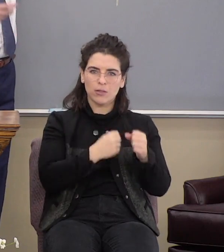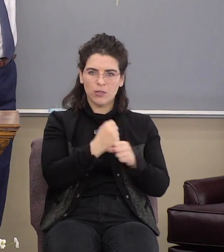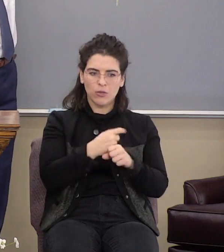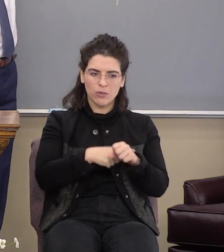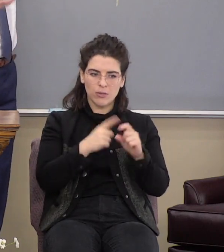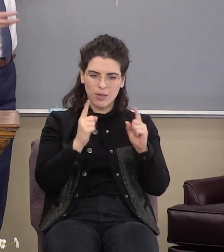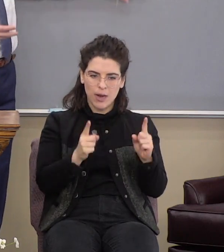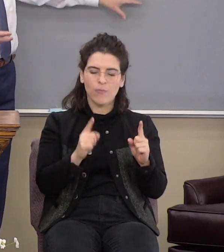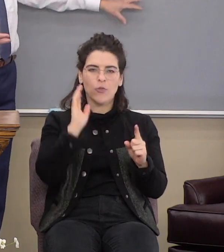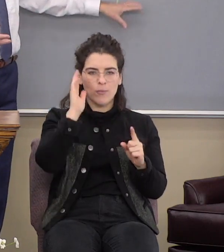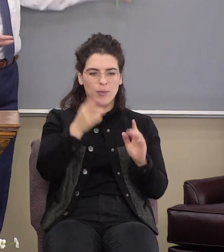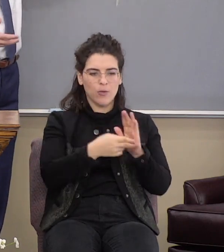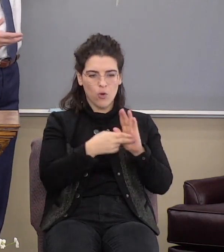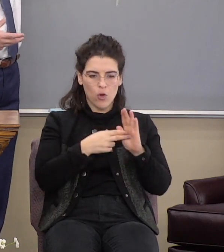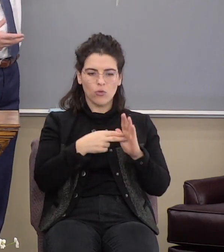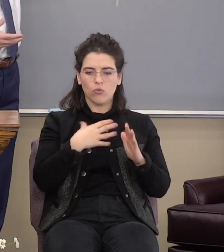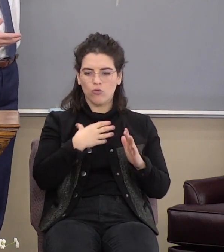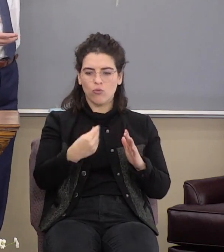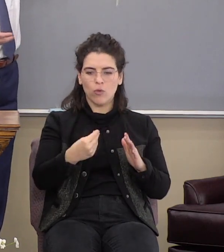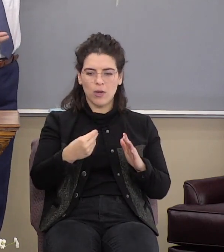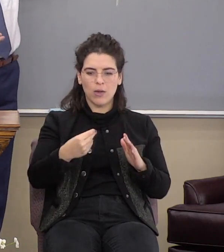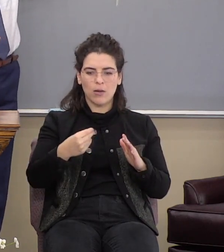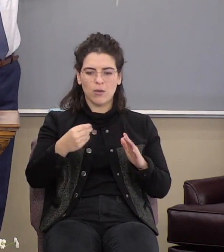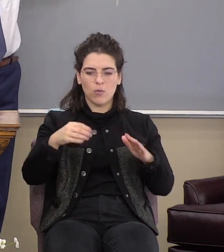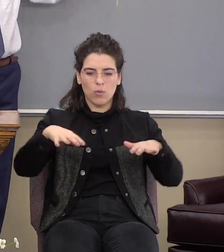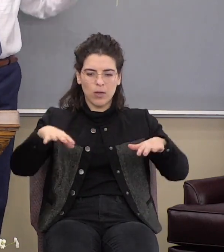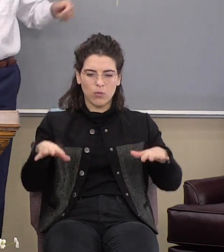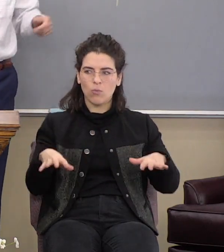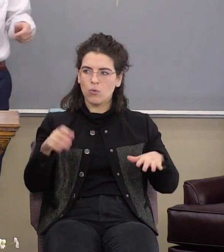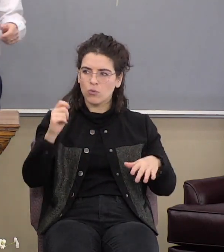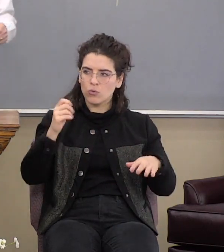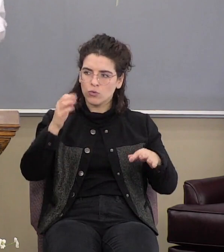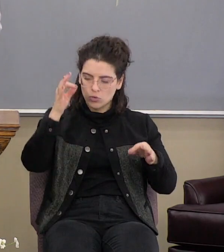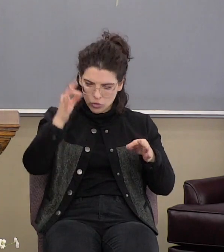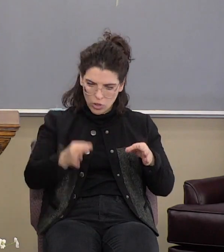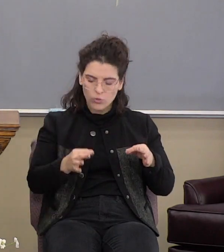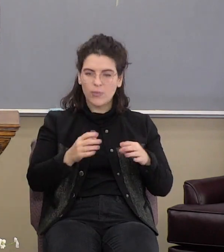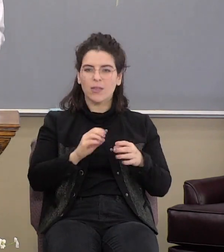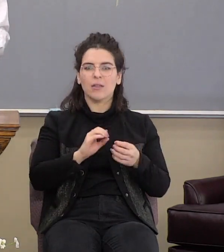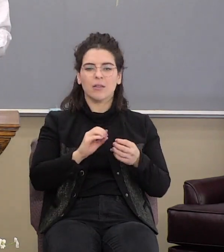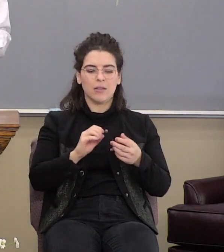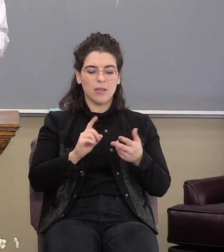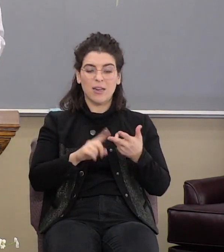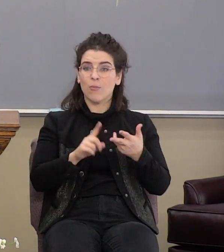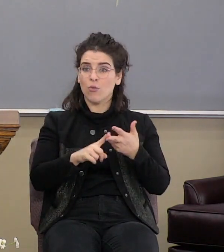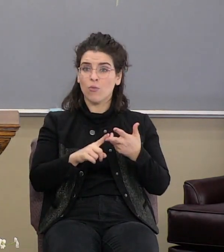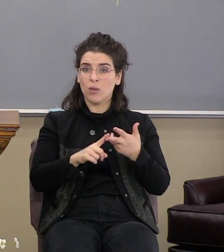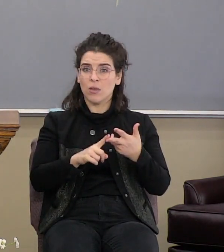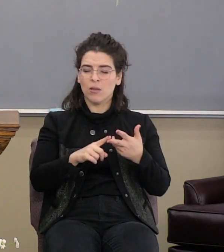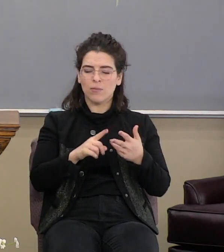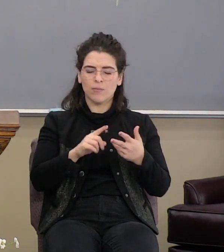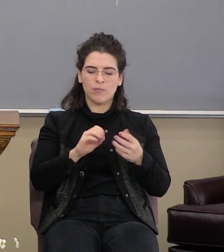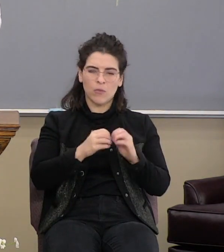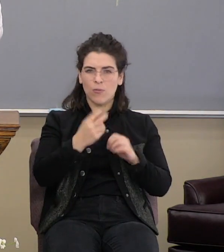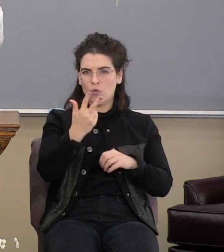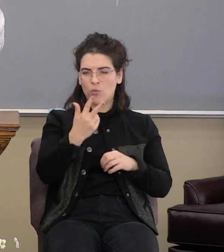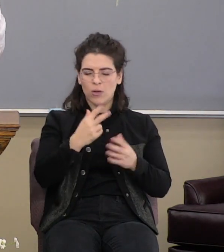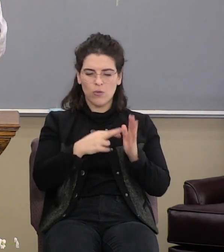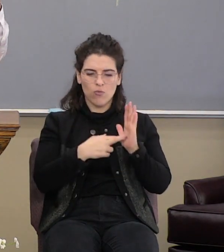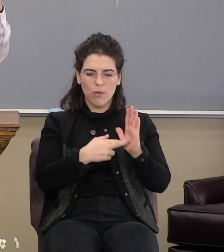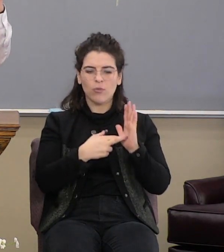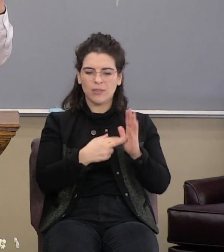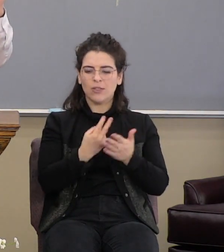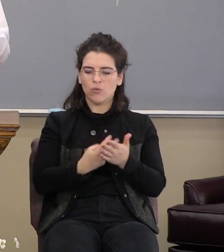what is called the Great White Throne Judgment. That number three represents the resurrection of those that are